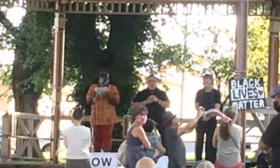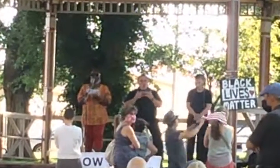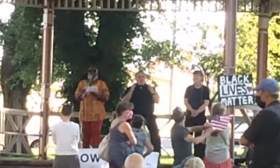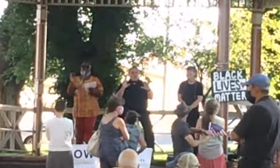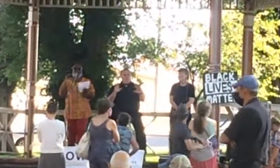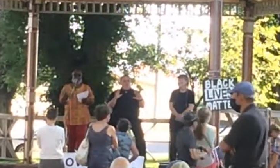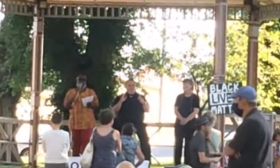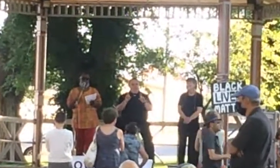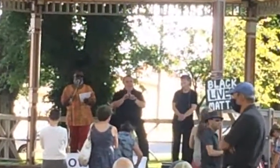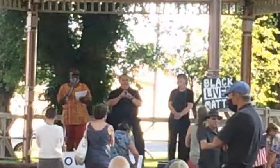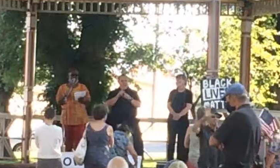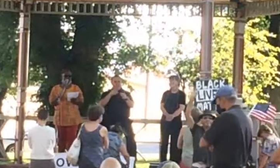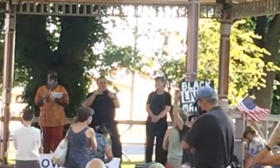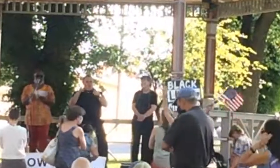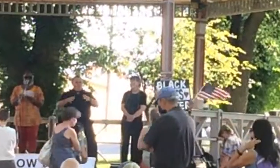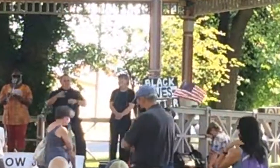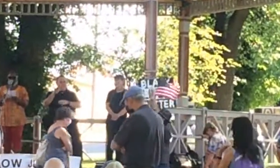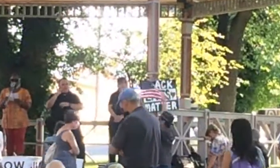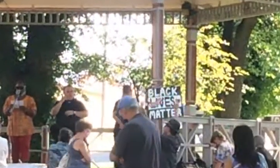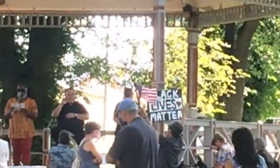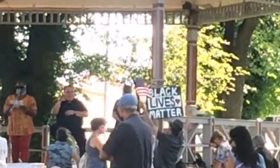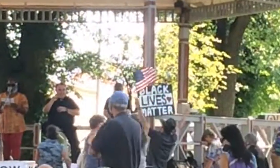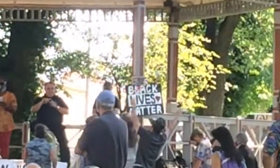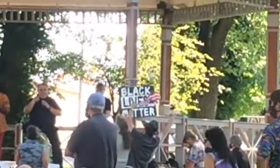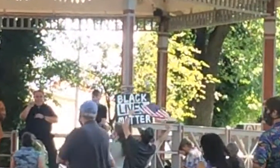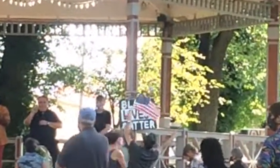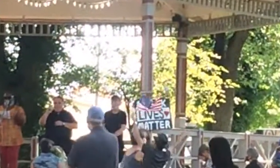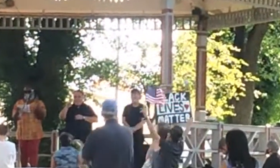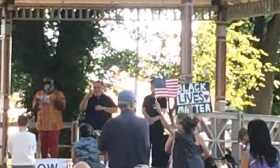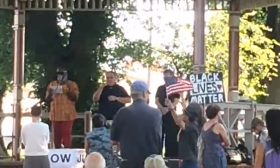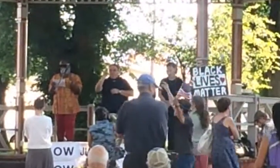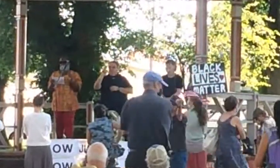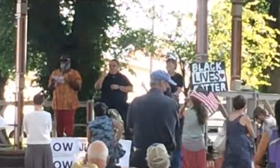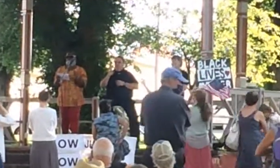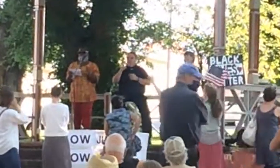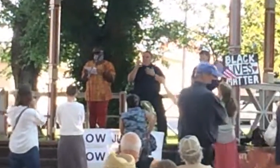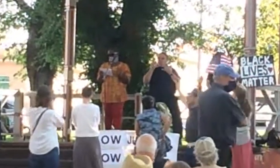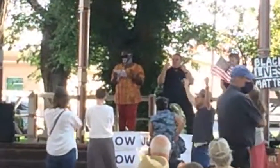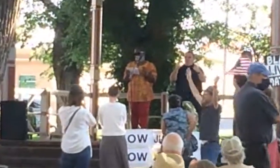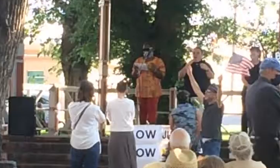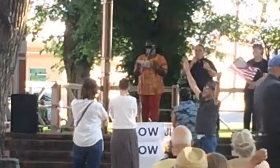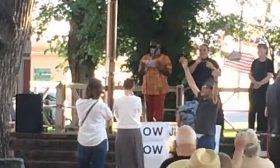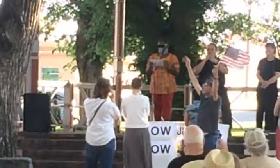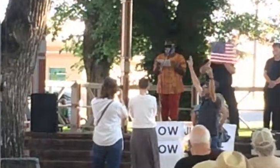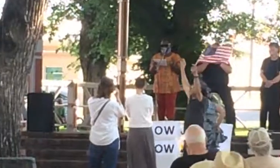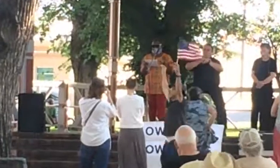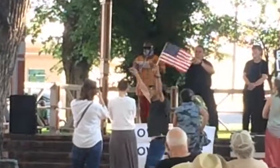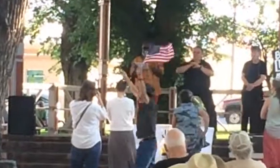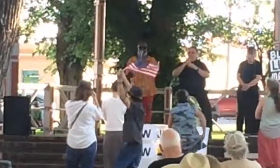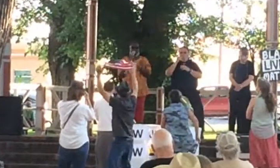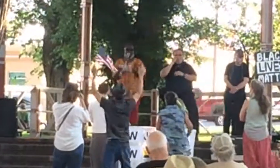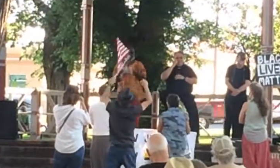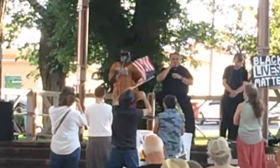So, as director of HU Cares at New Mexico Highlands University, HU Cares strongly opposes racism